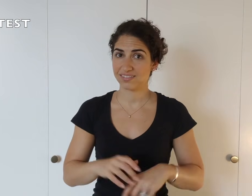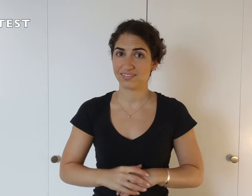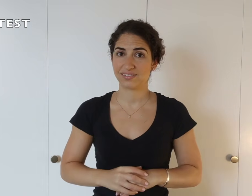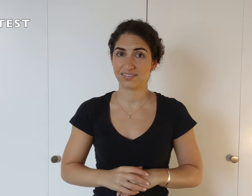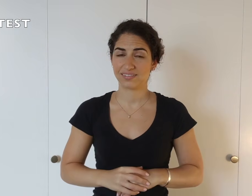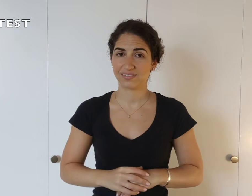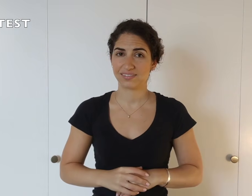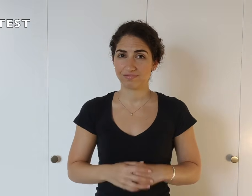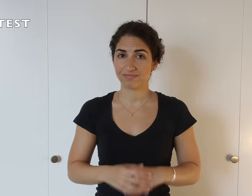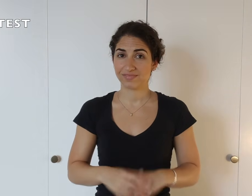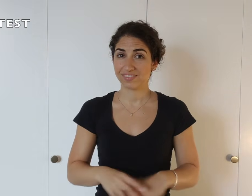Test,